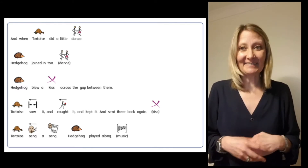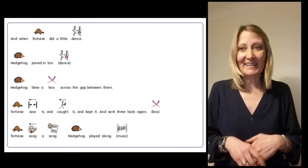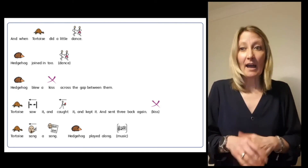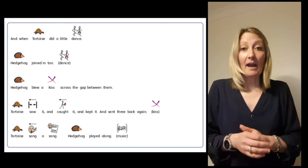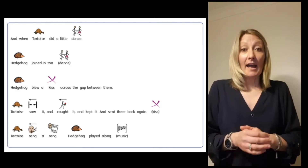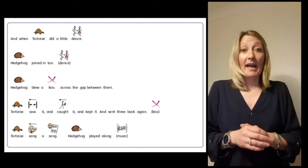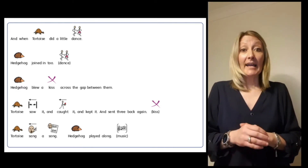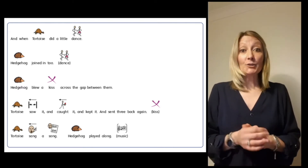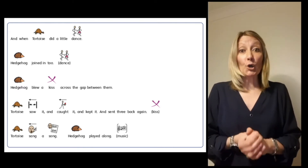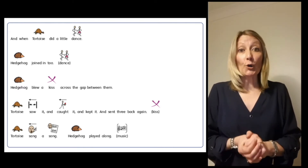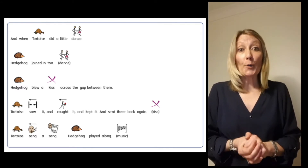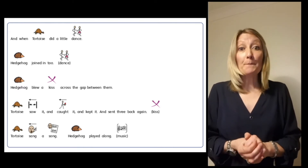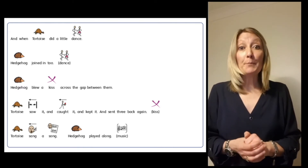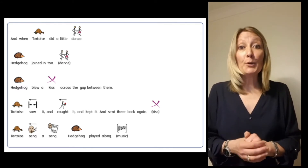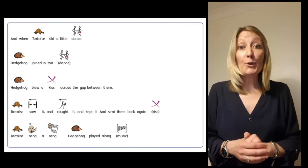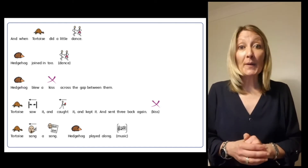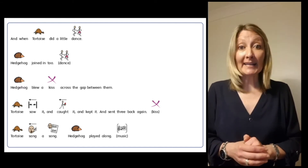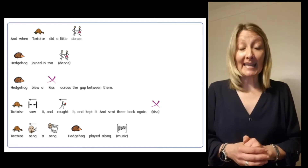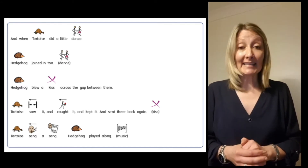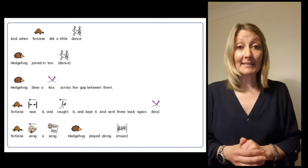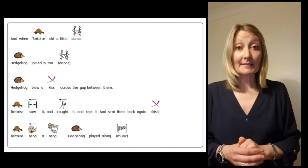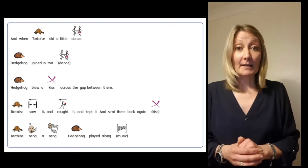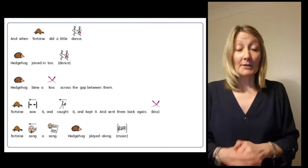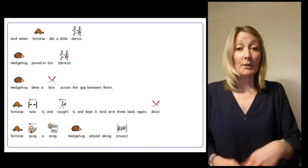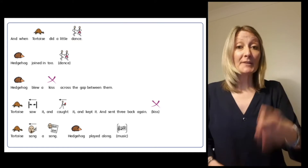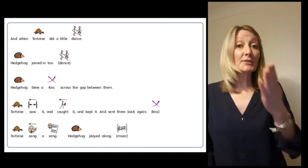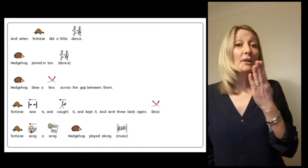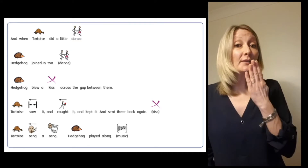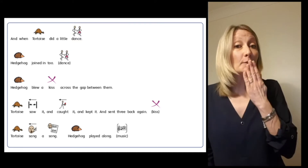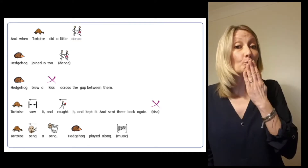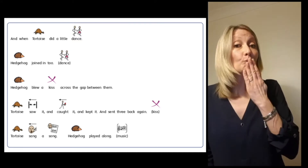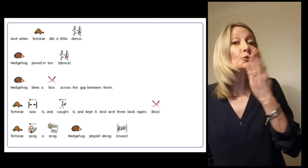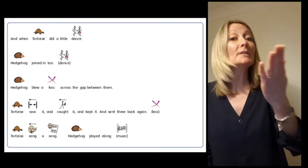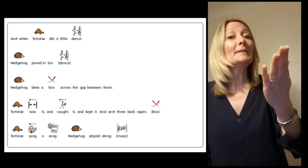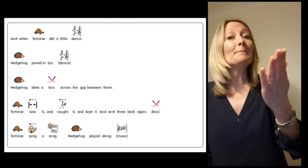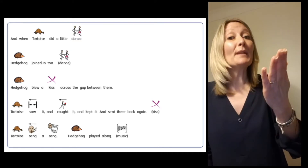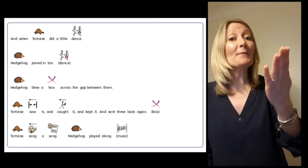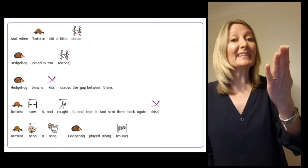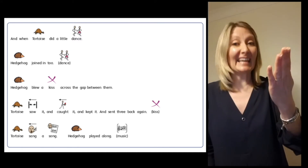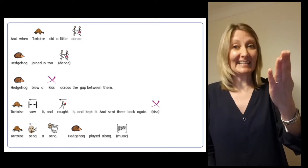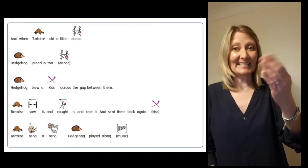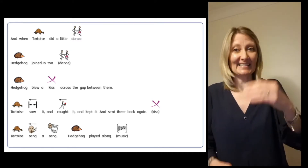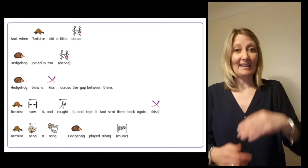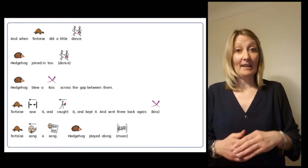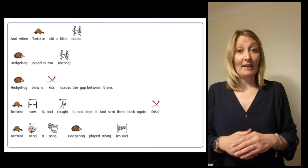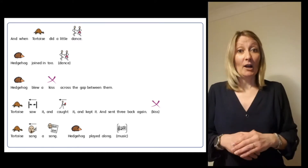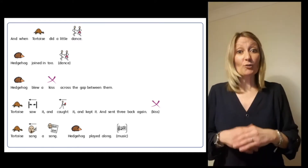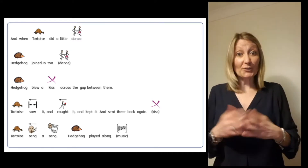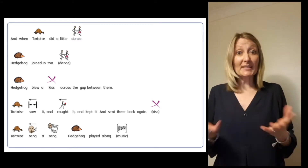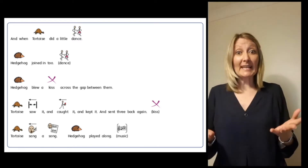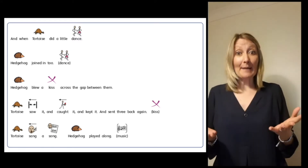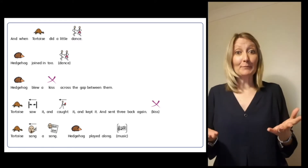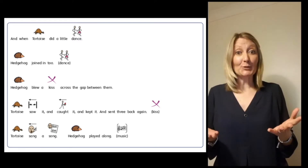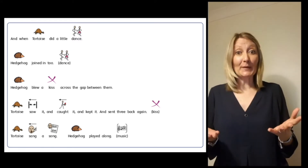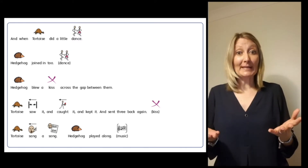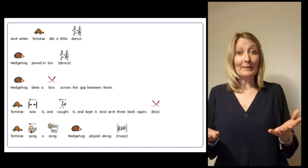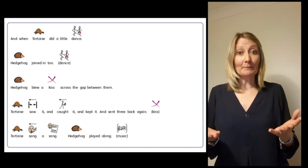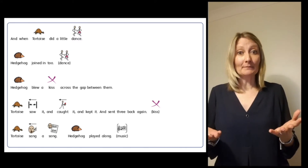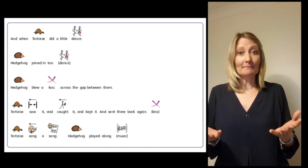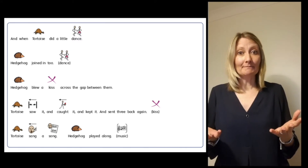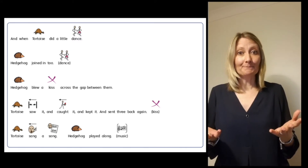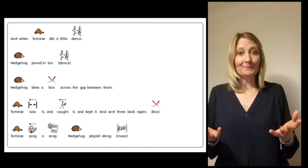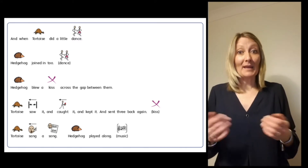easy. Hedgehog blew a kiss. So we're just going to blow a kiss across the gap between